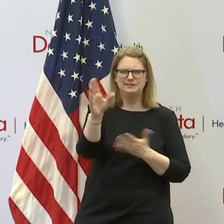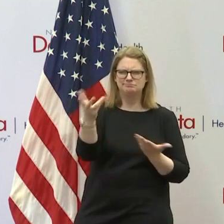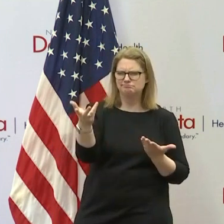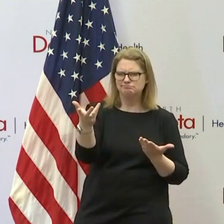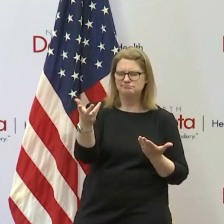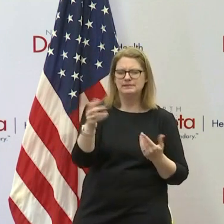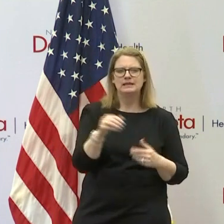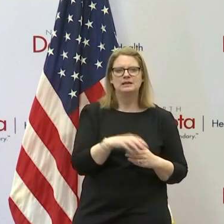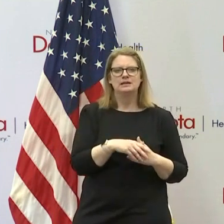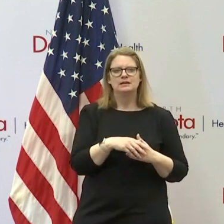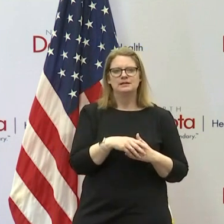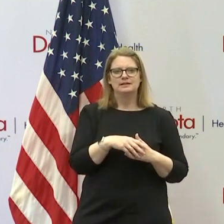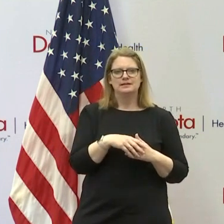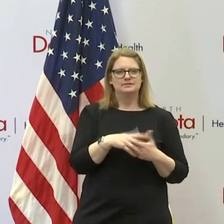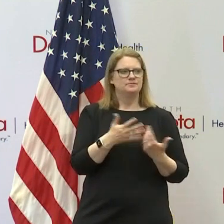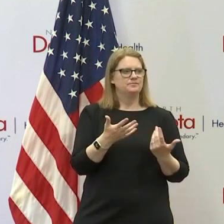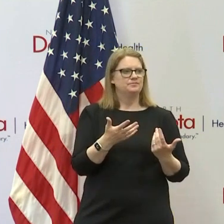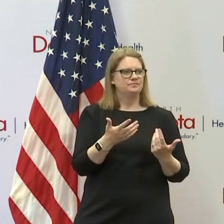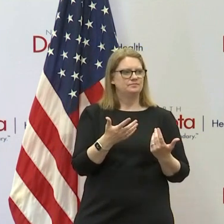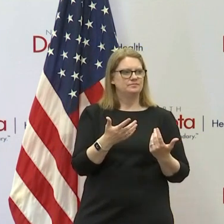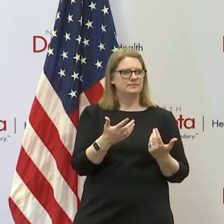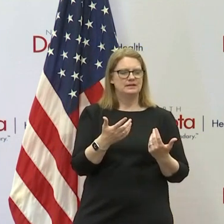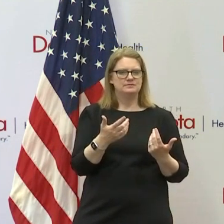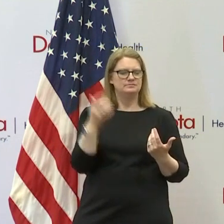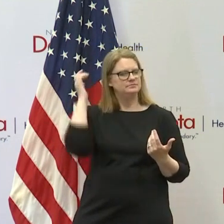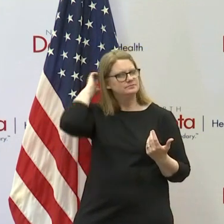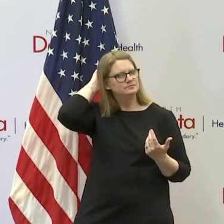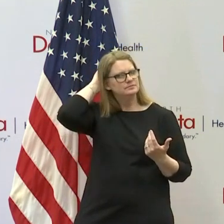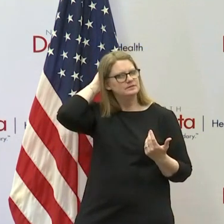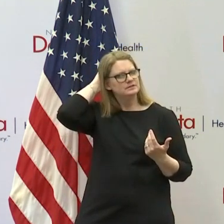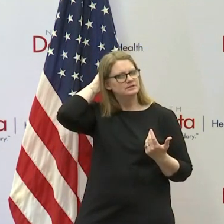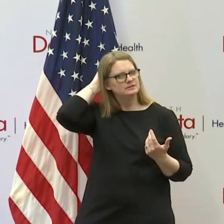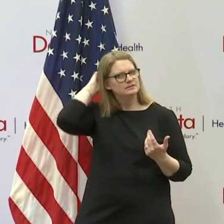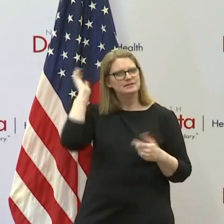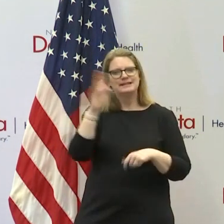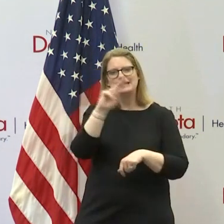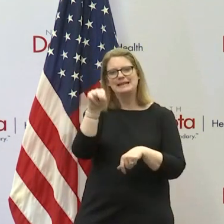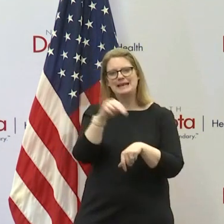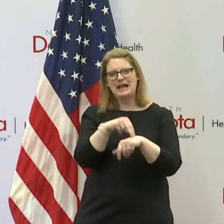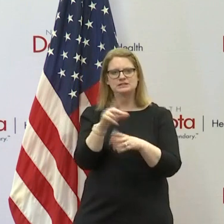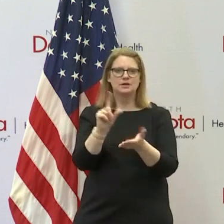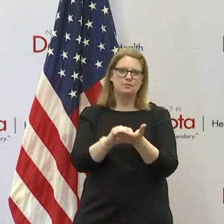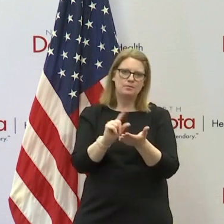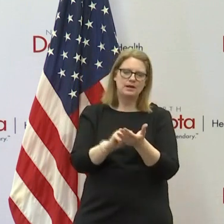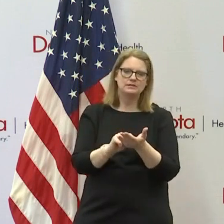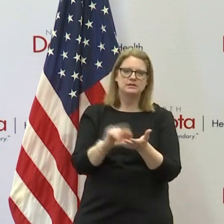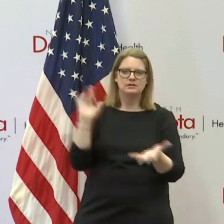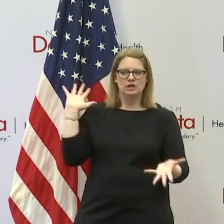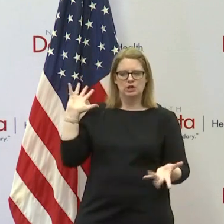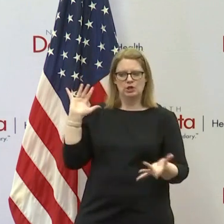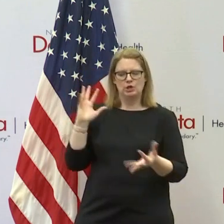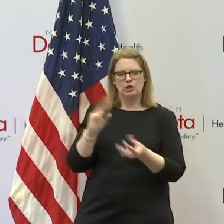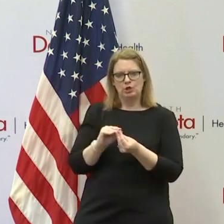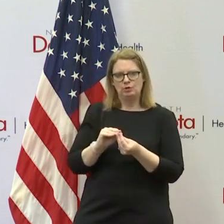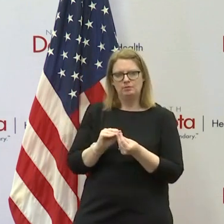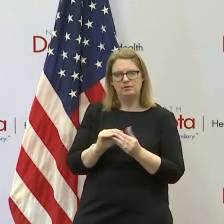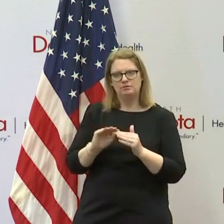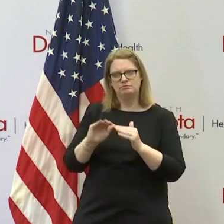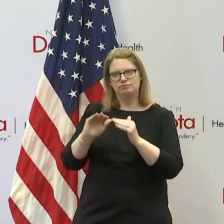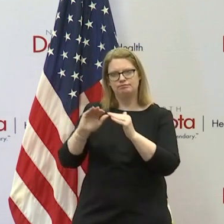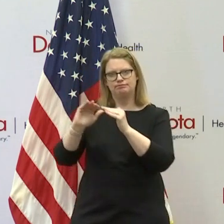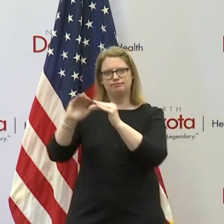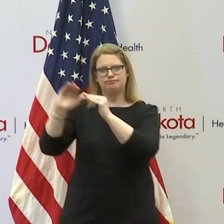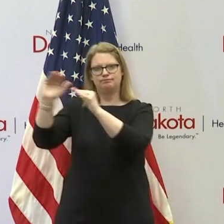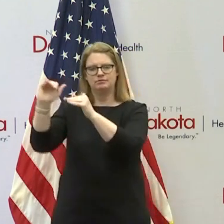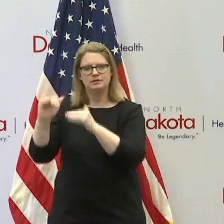because if people just look at a lot of the national press and every day and they just show cumulative, raising,